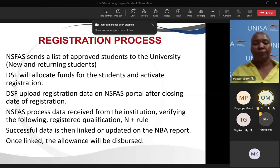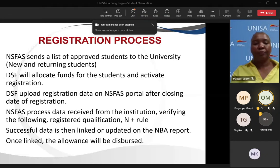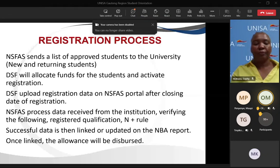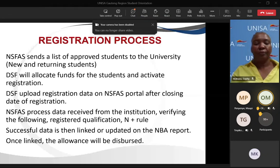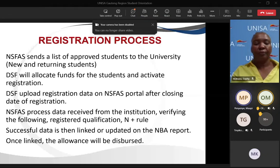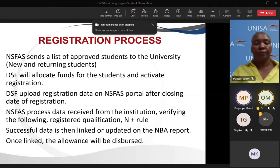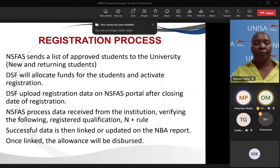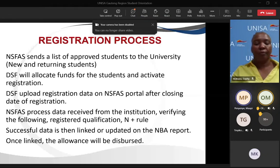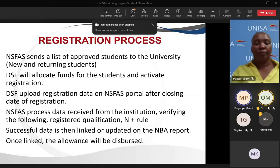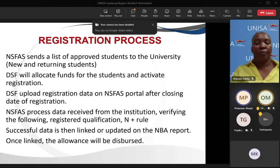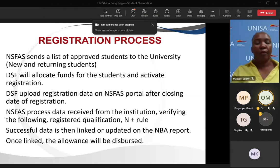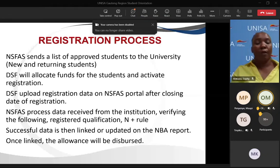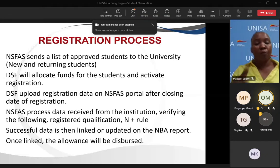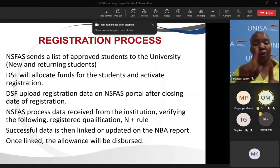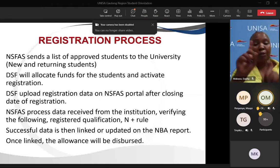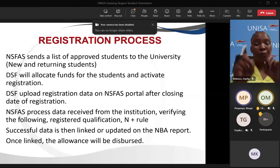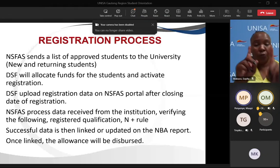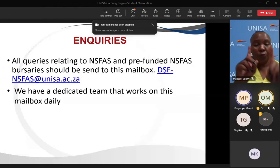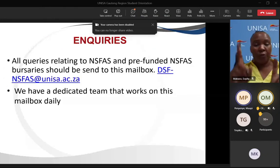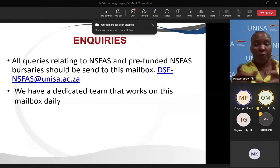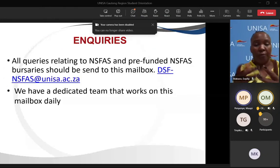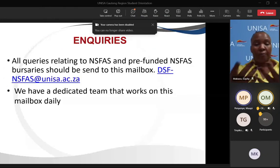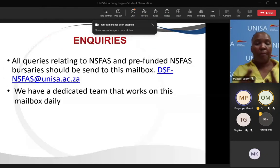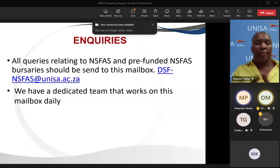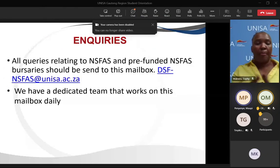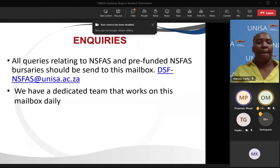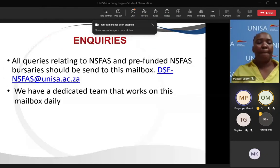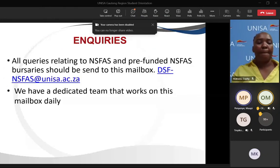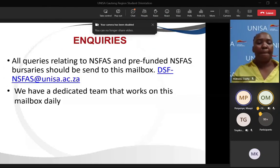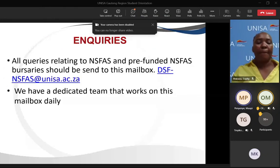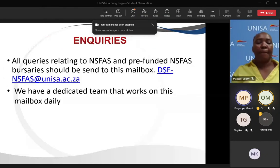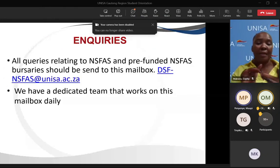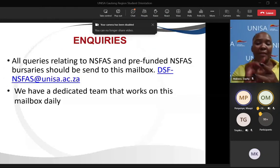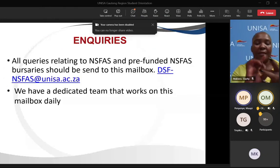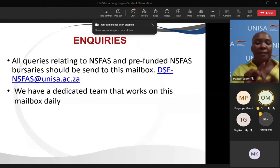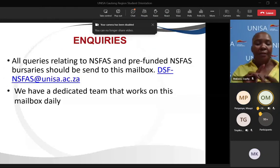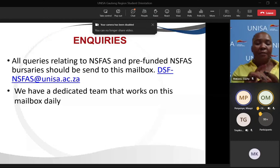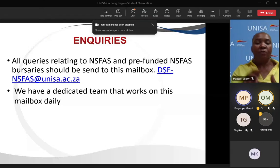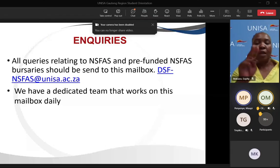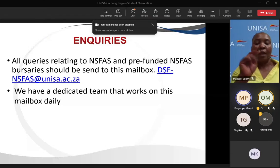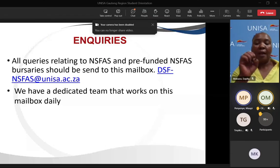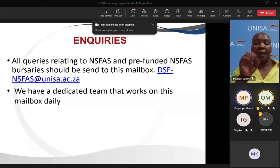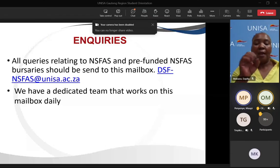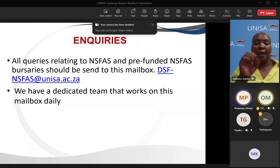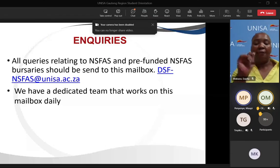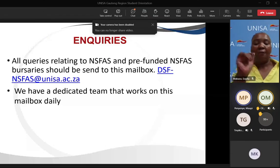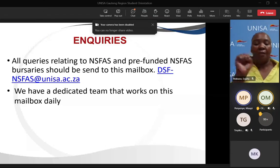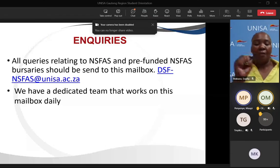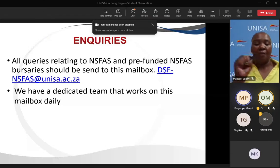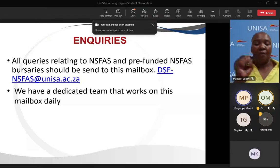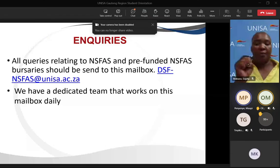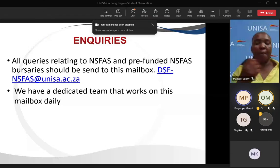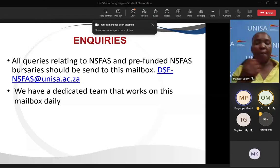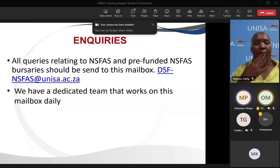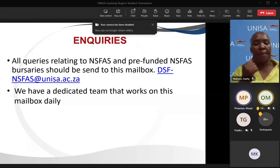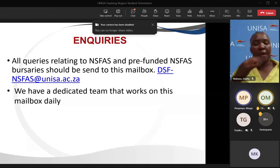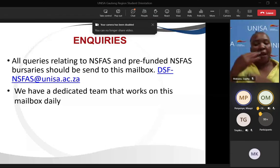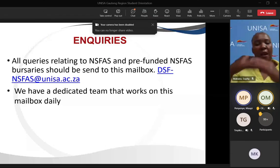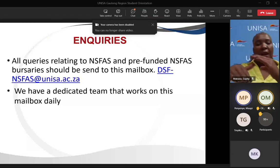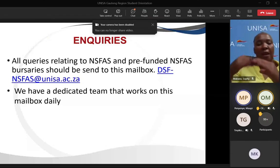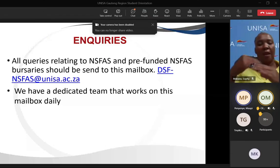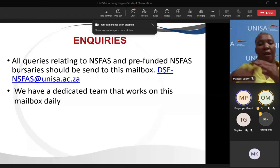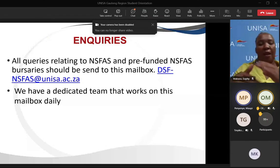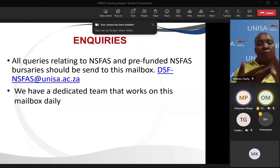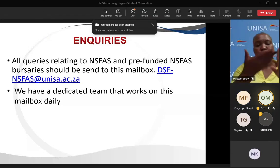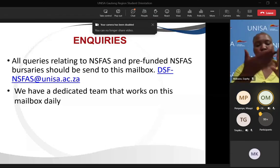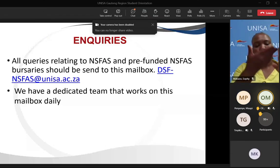for inquiries that are related to student funding please email to the following